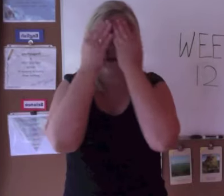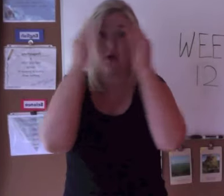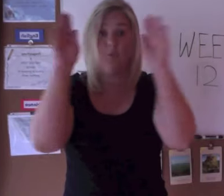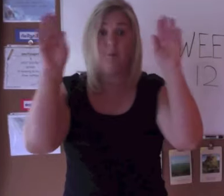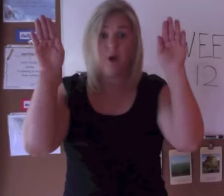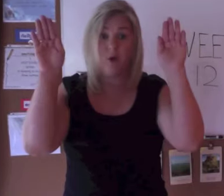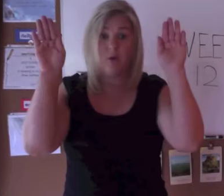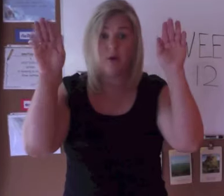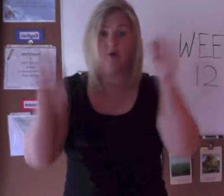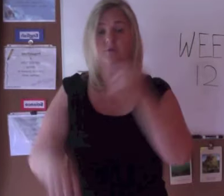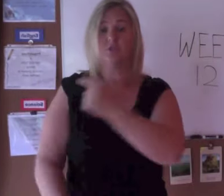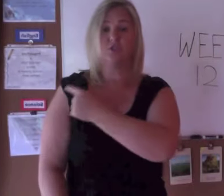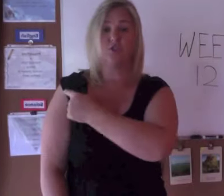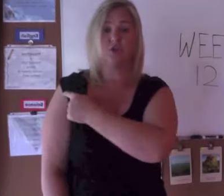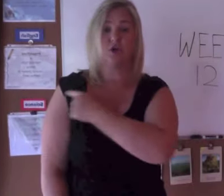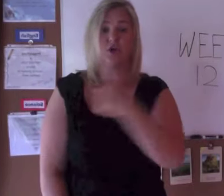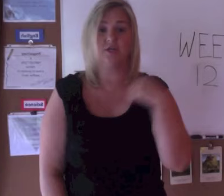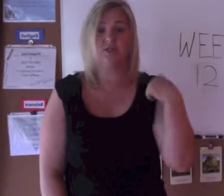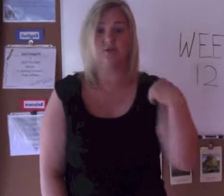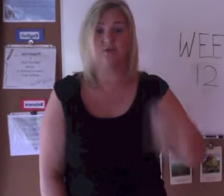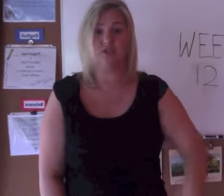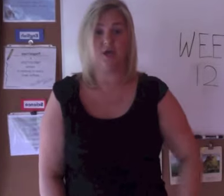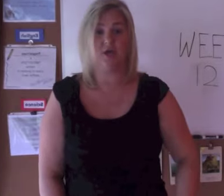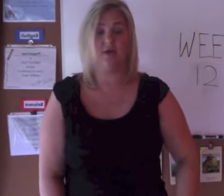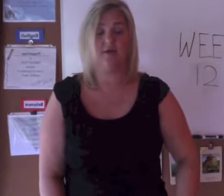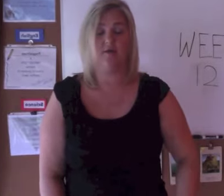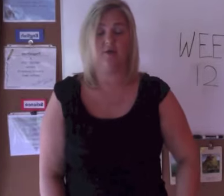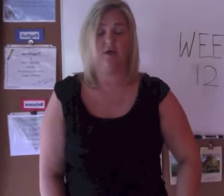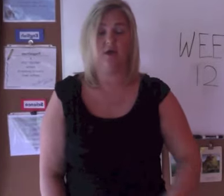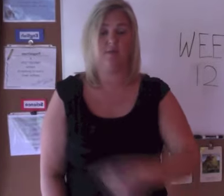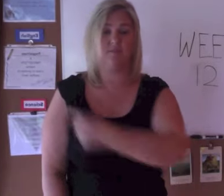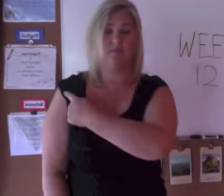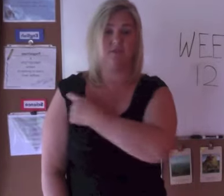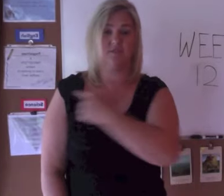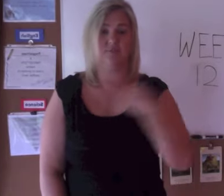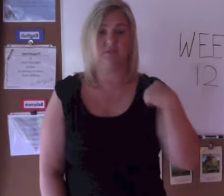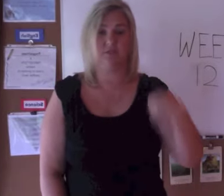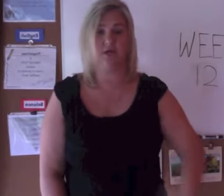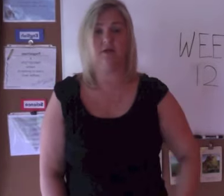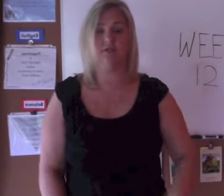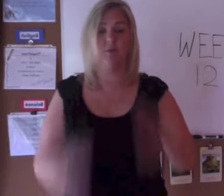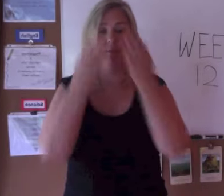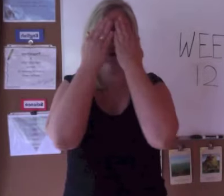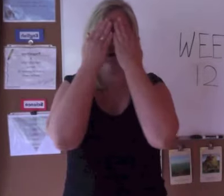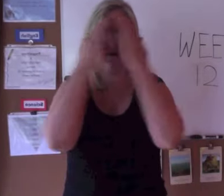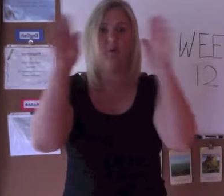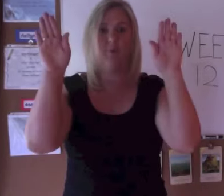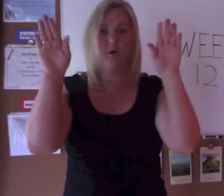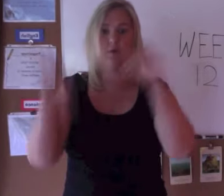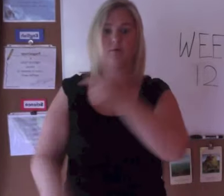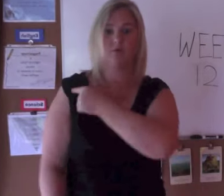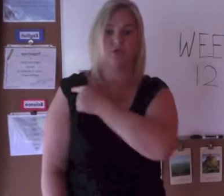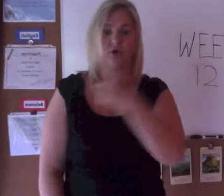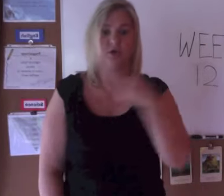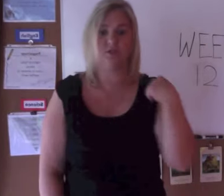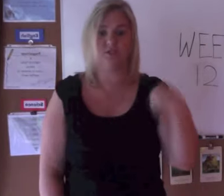Marco Polo's journey to China. This means China. So Marco Polo's journey to